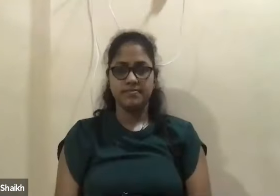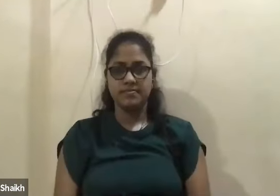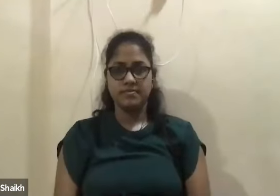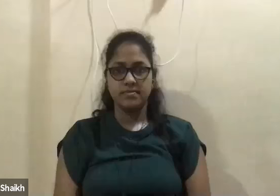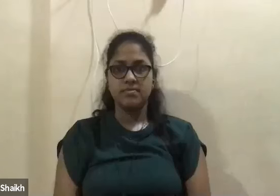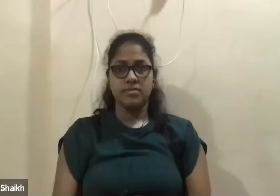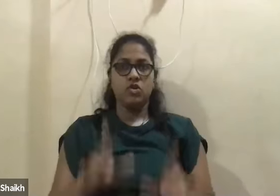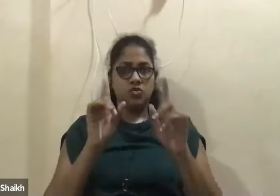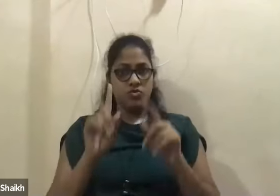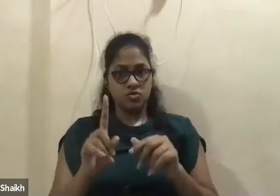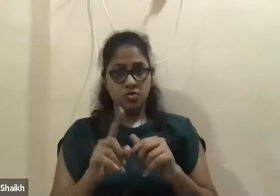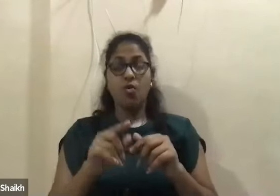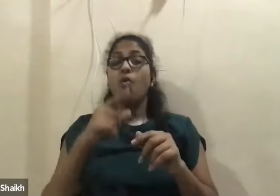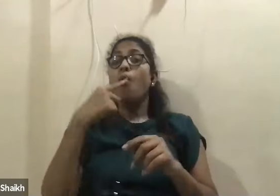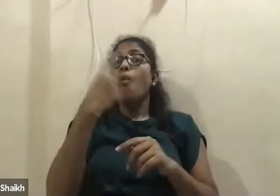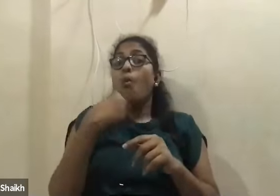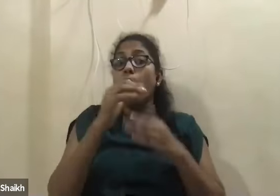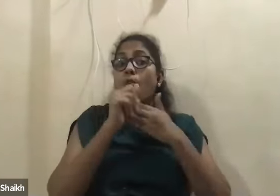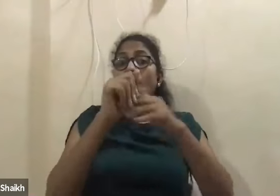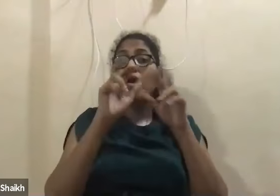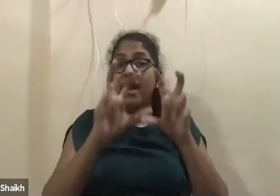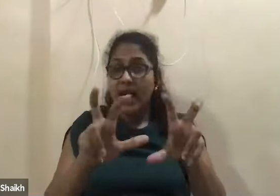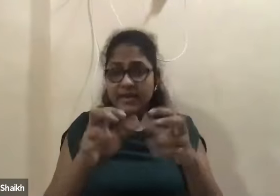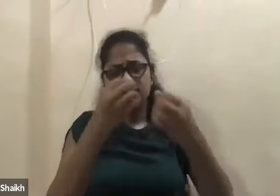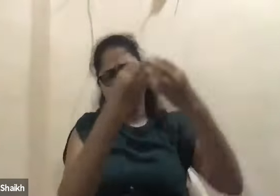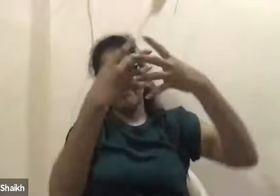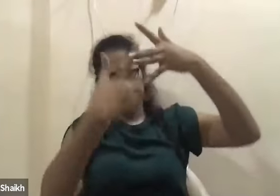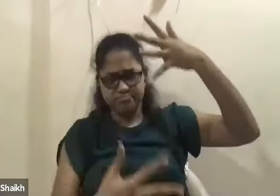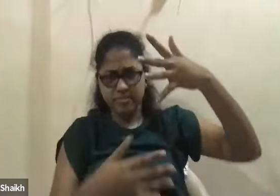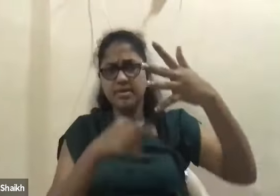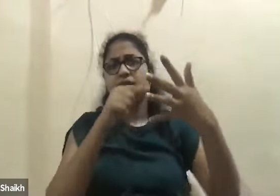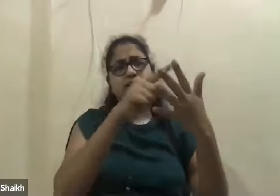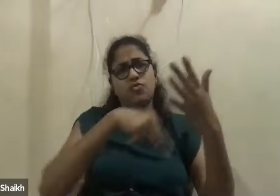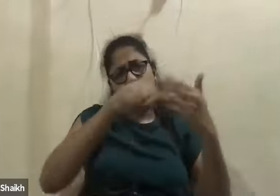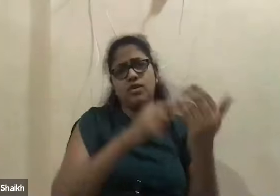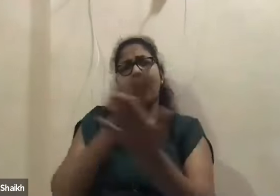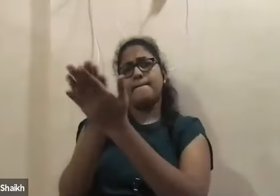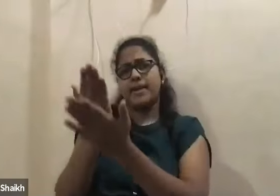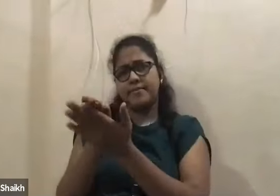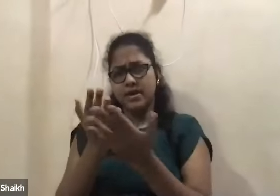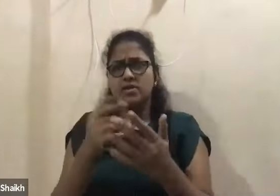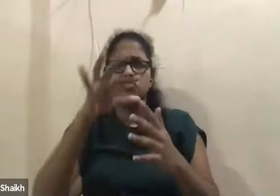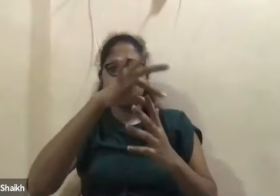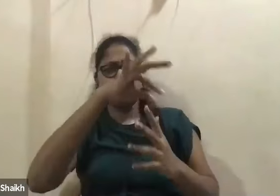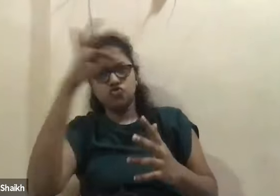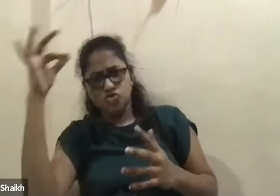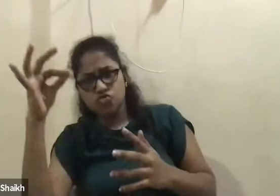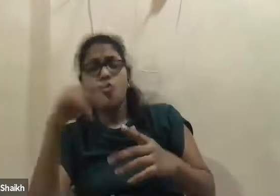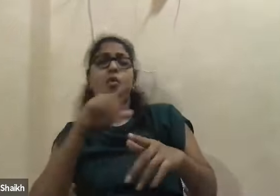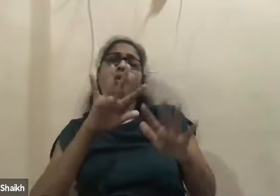So who can be guardians? So these people can apply. They can either apply to be appointed as guardians, or they may specify that so and so should